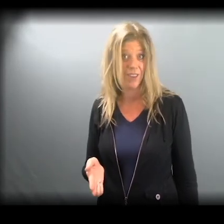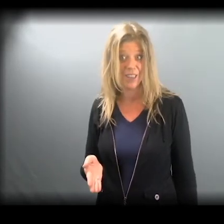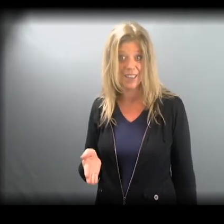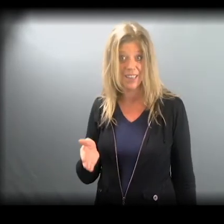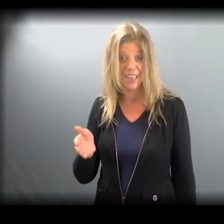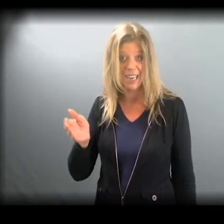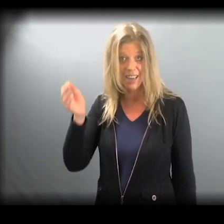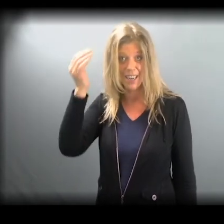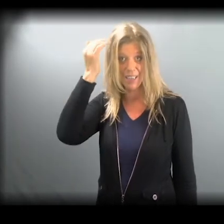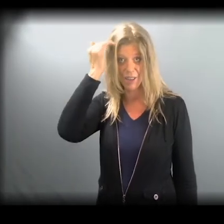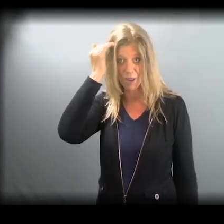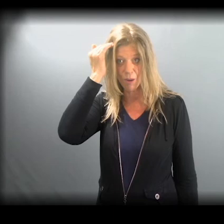never know